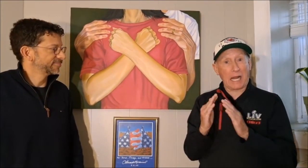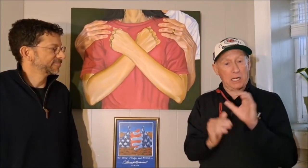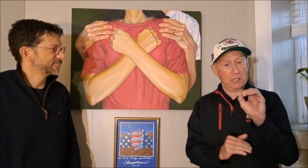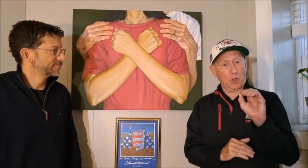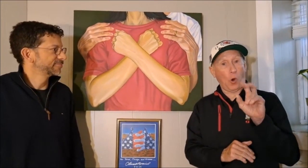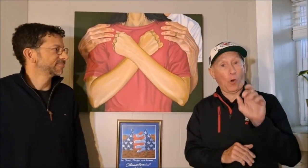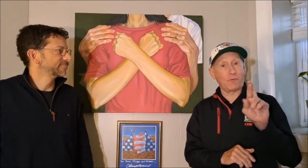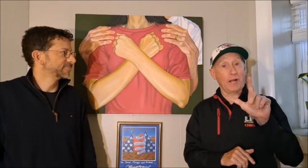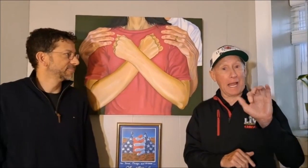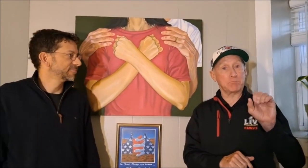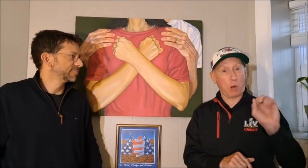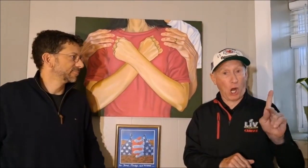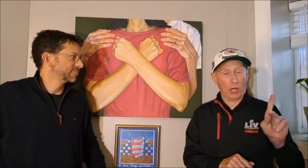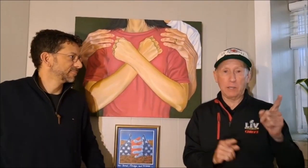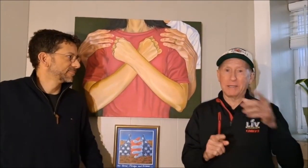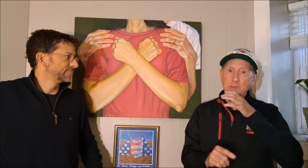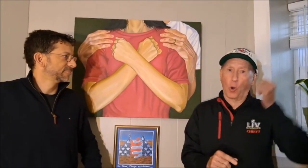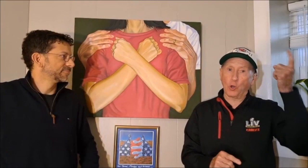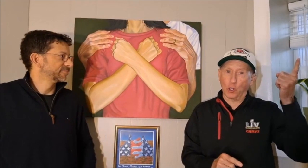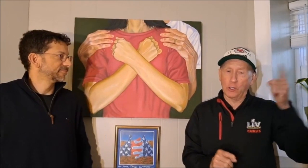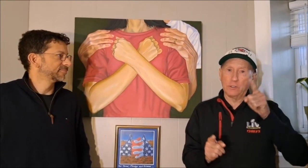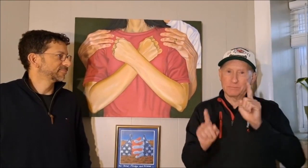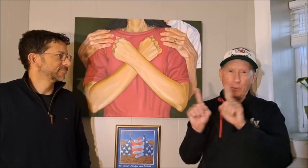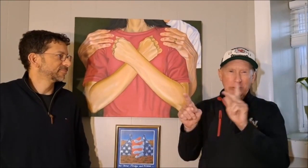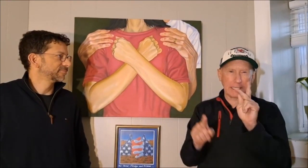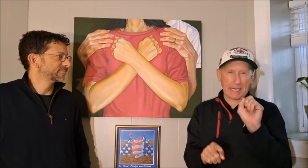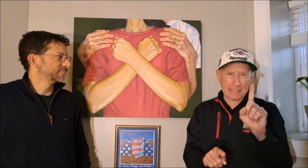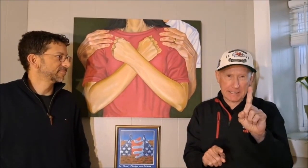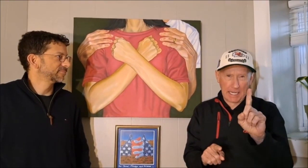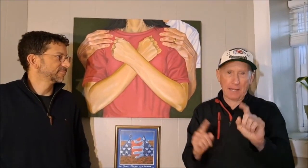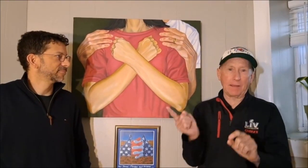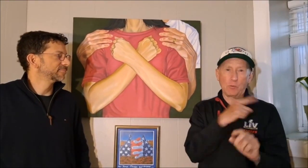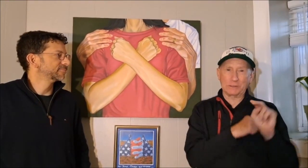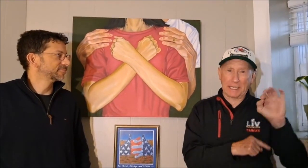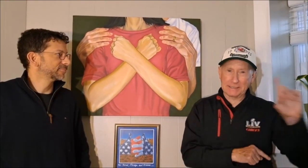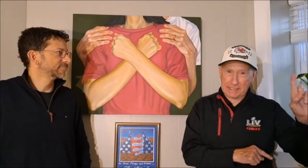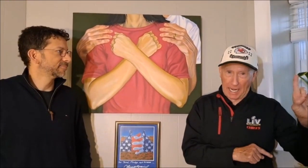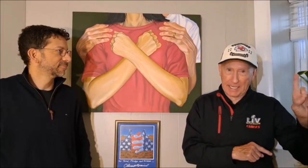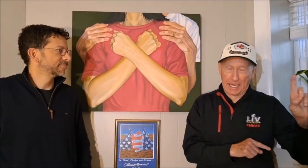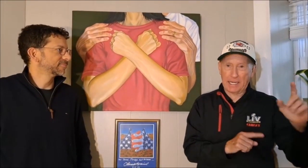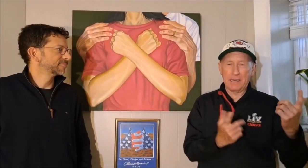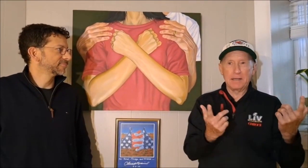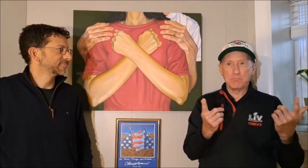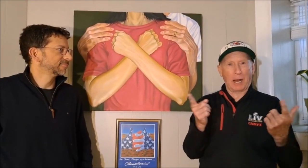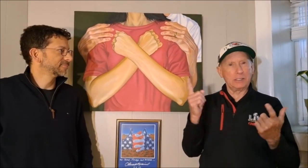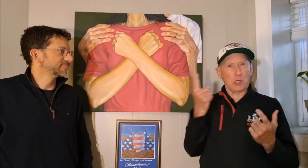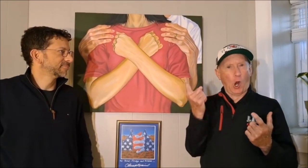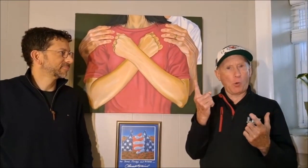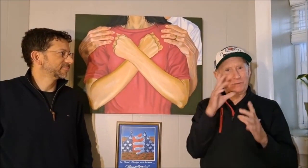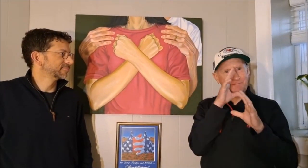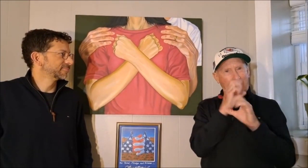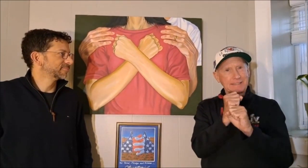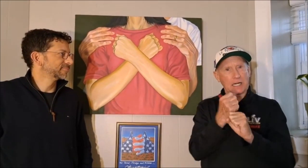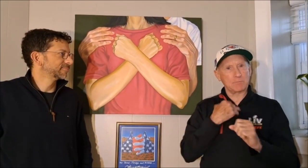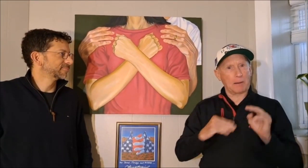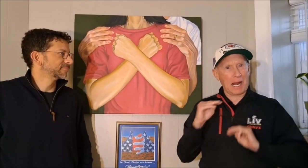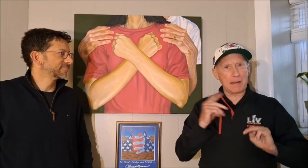hometown, Overland Park. When he's older, he went to KD and then he went to NCID. But he always fascinated my mind,